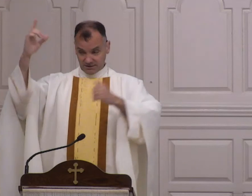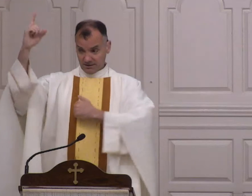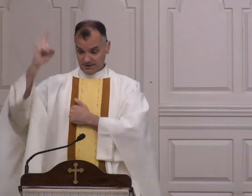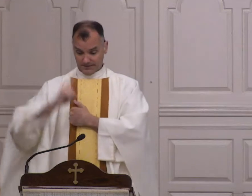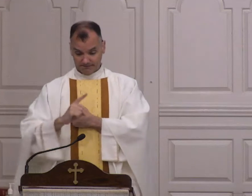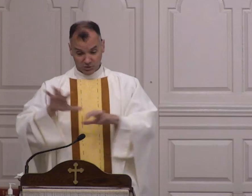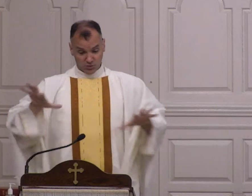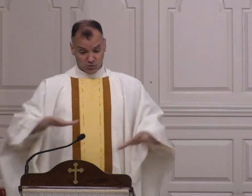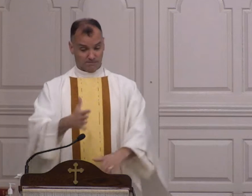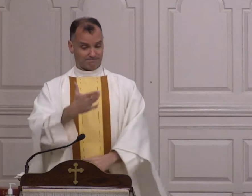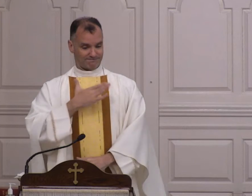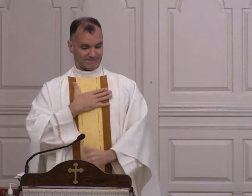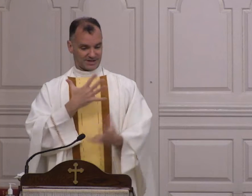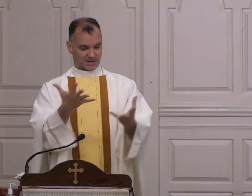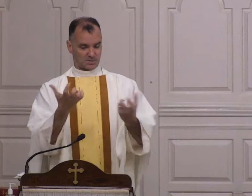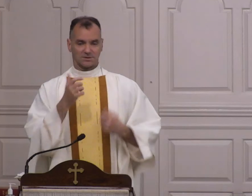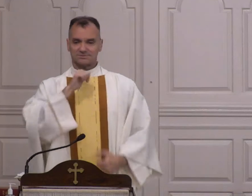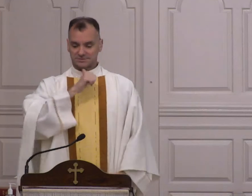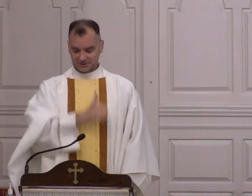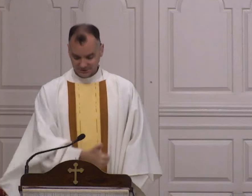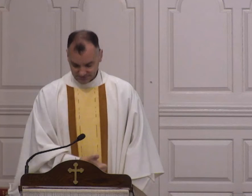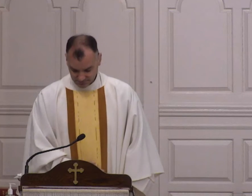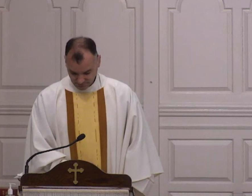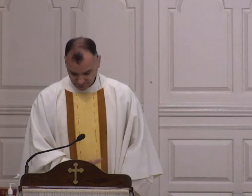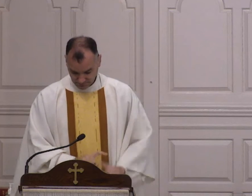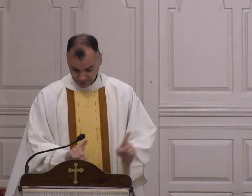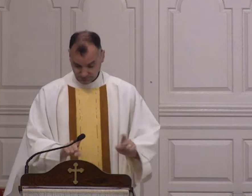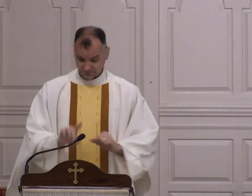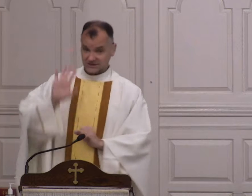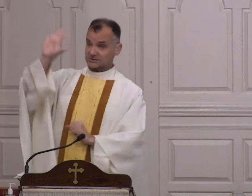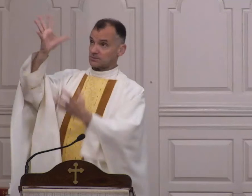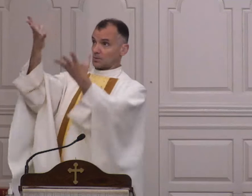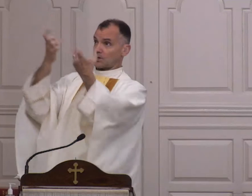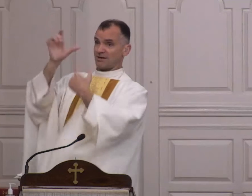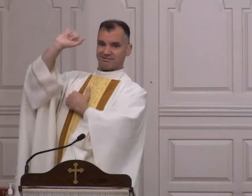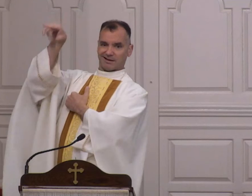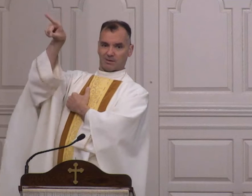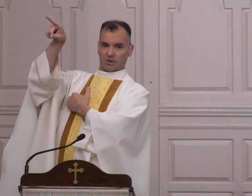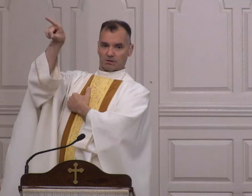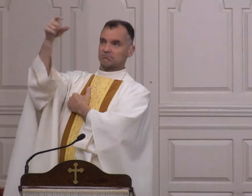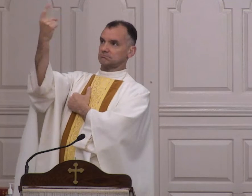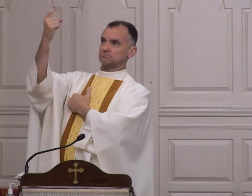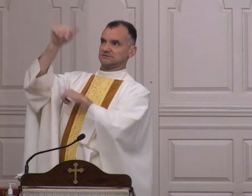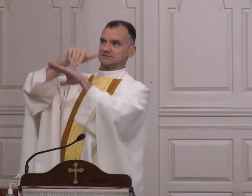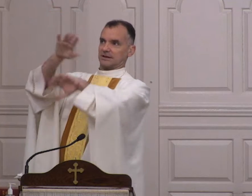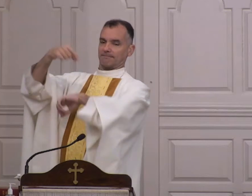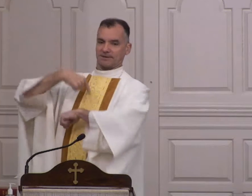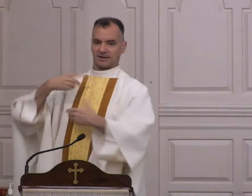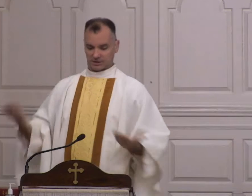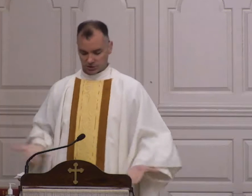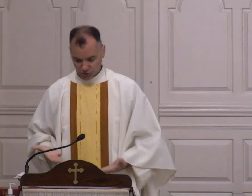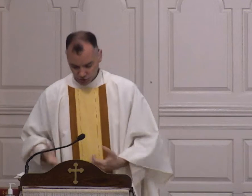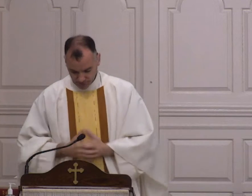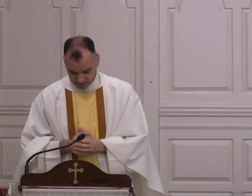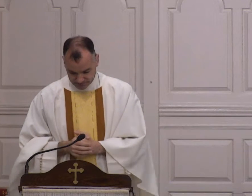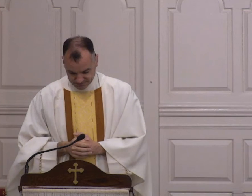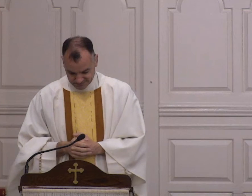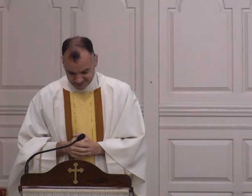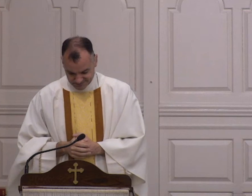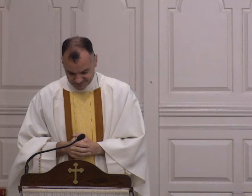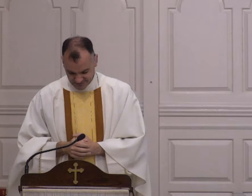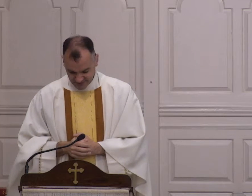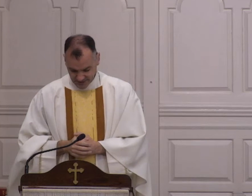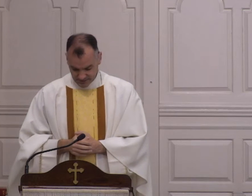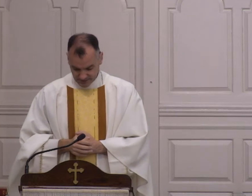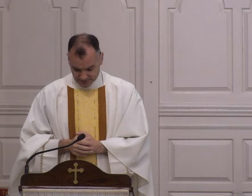And this is the will of the one who sent me, that I should not lose anything of what he gave me, but